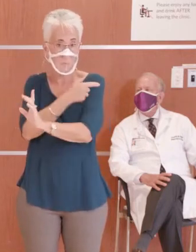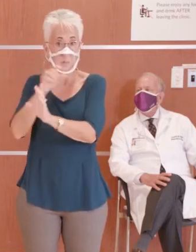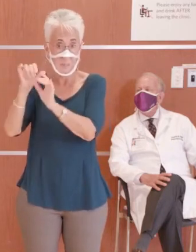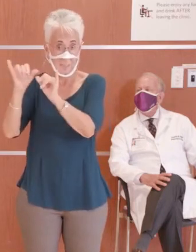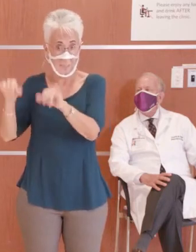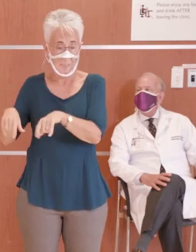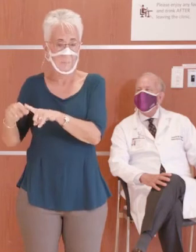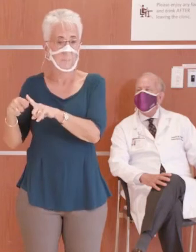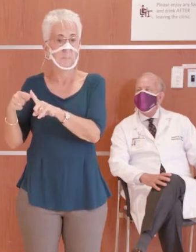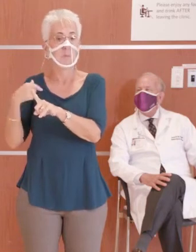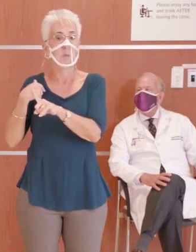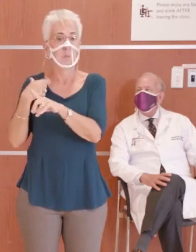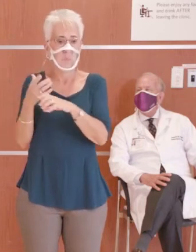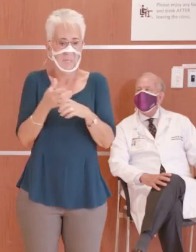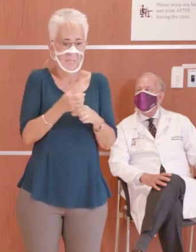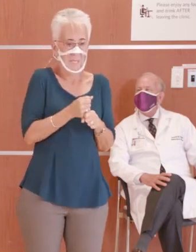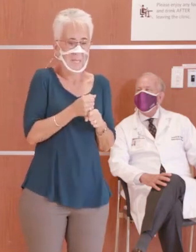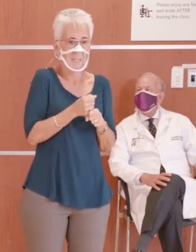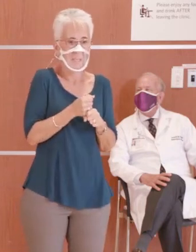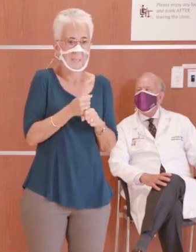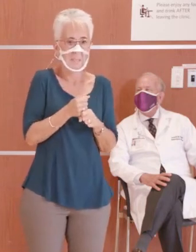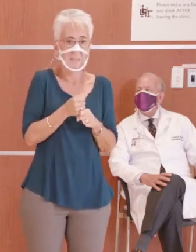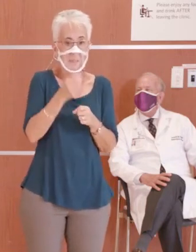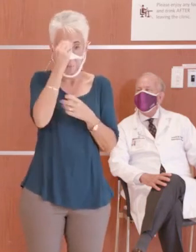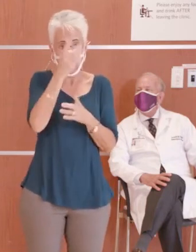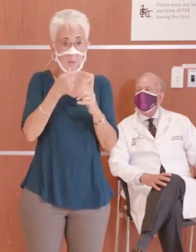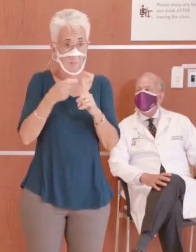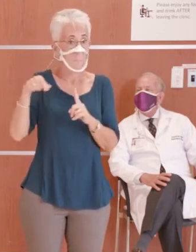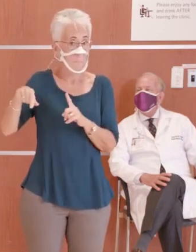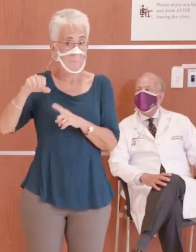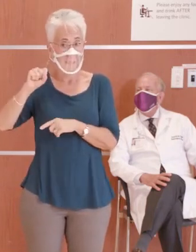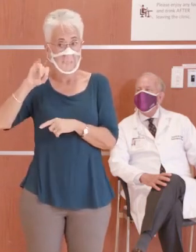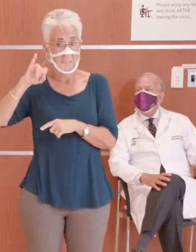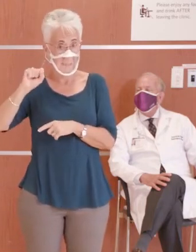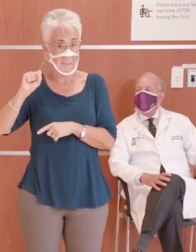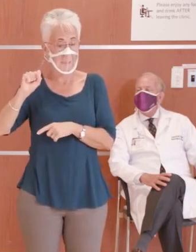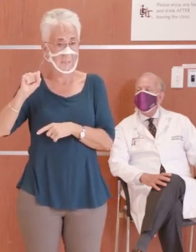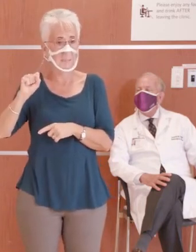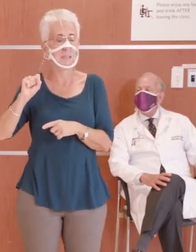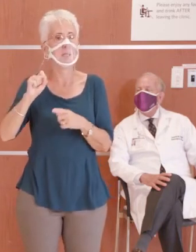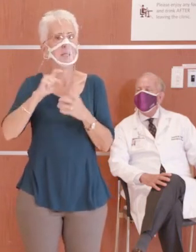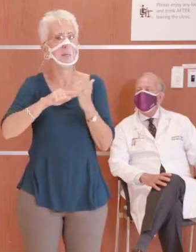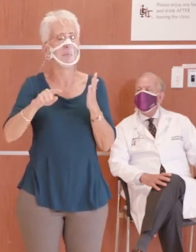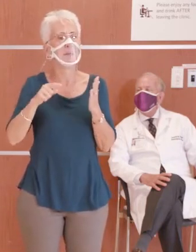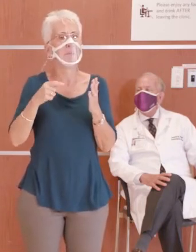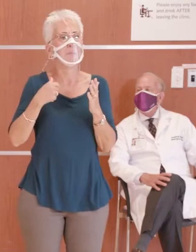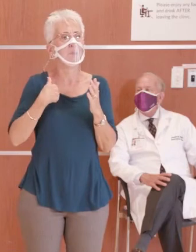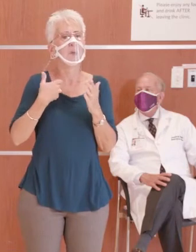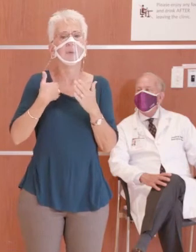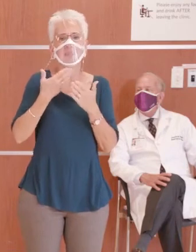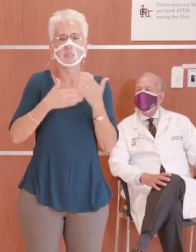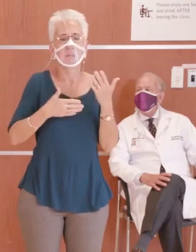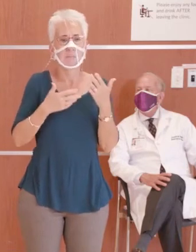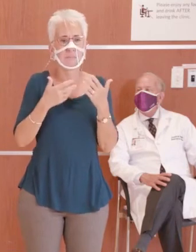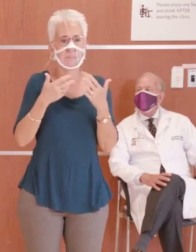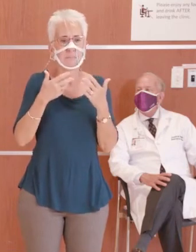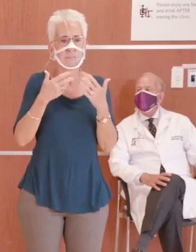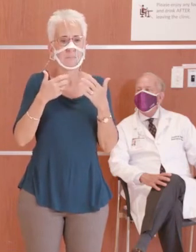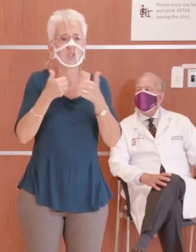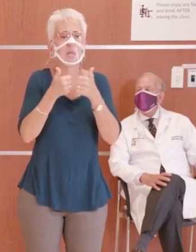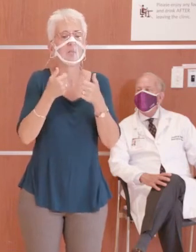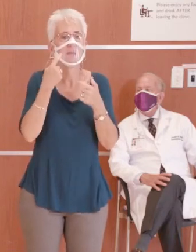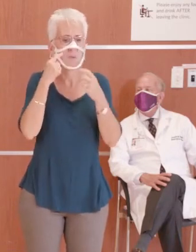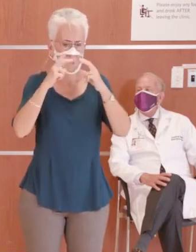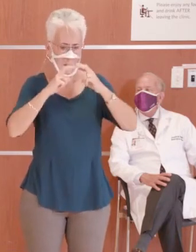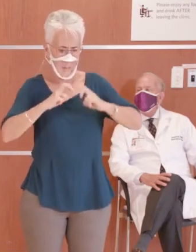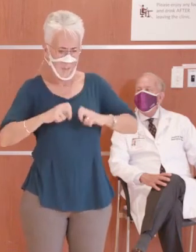and we get de-identified data from the state, but we're running into some challenges around analyzing some of